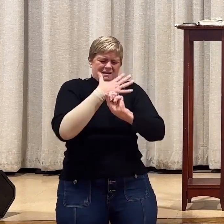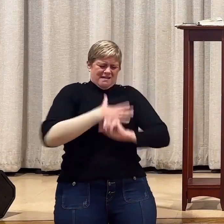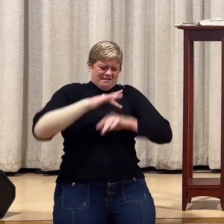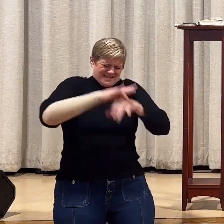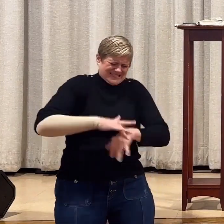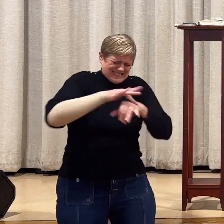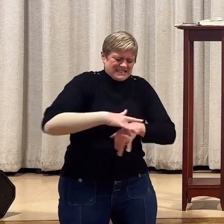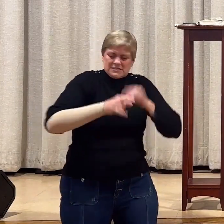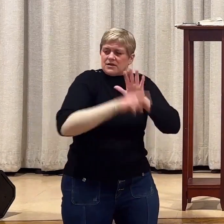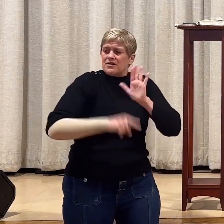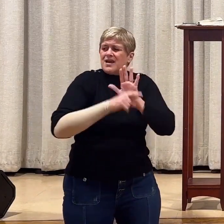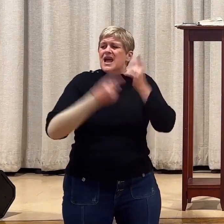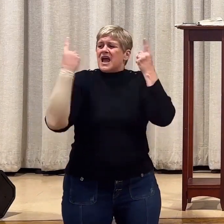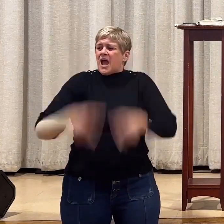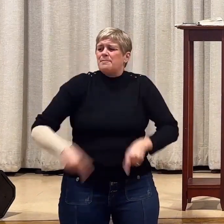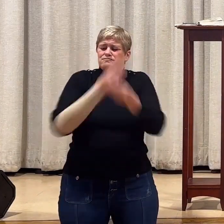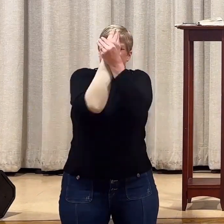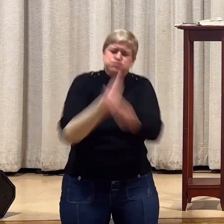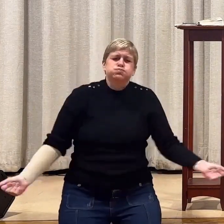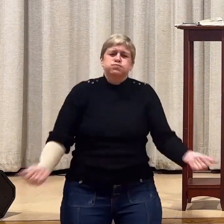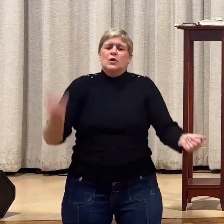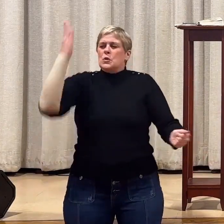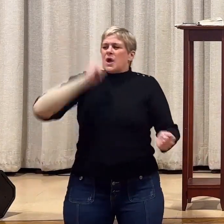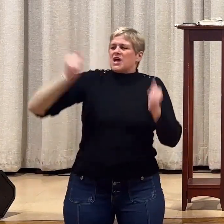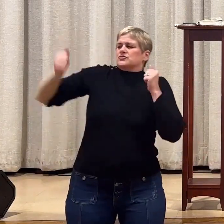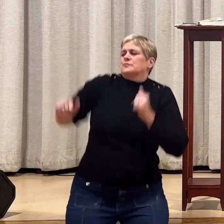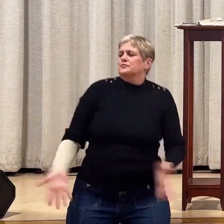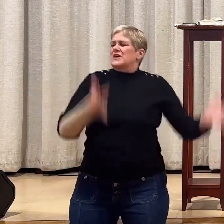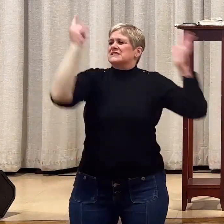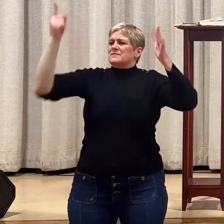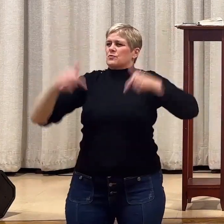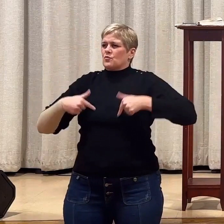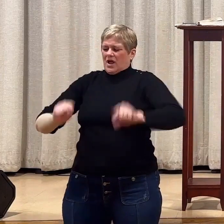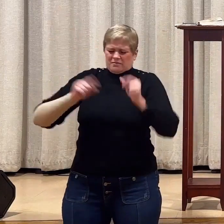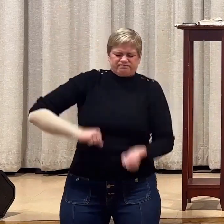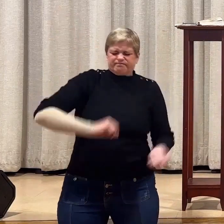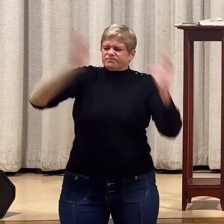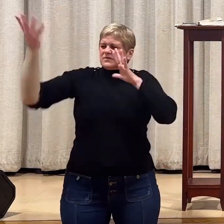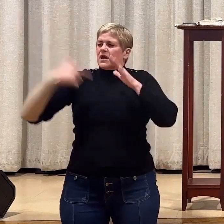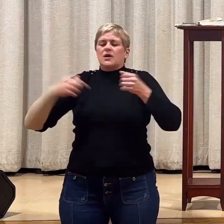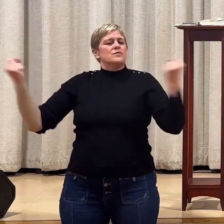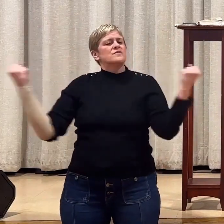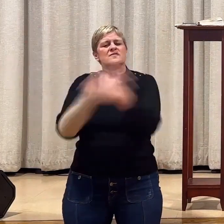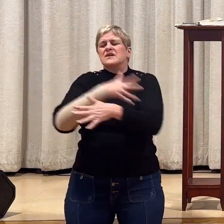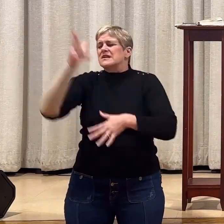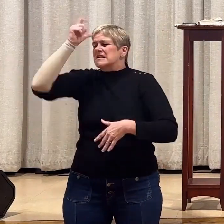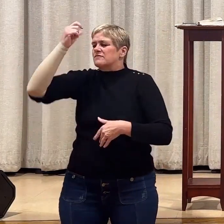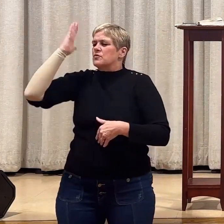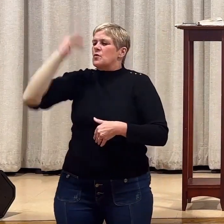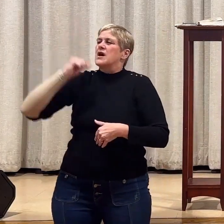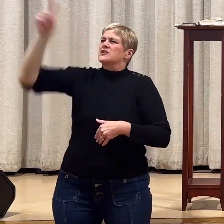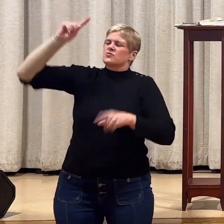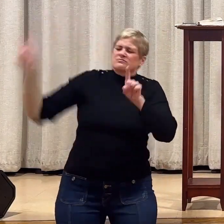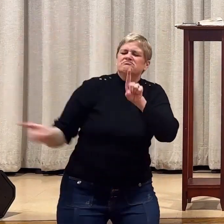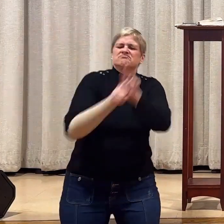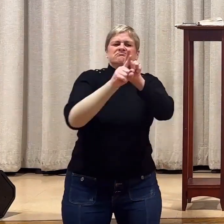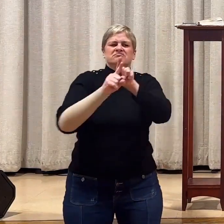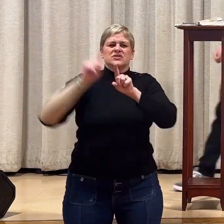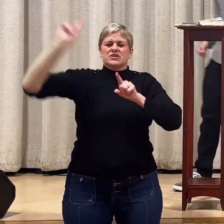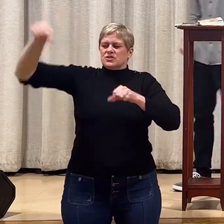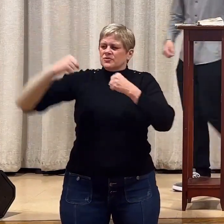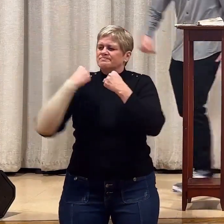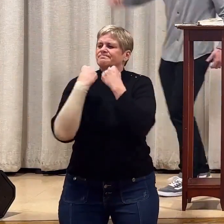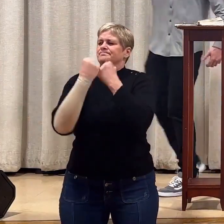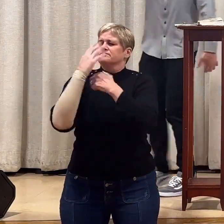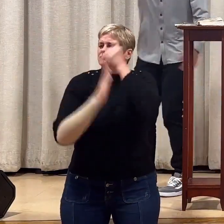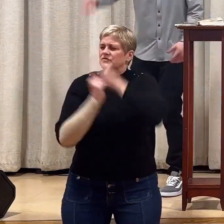are negative, they break because you're praising God in the midst of the valley of the shadow of death. I will fear no evil, for you are with me. Your rod and staff